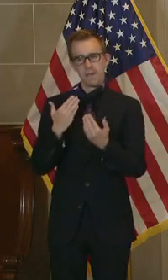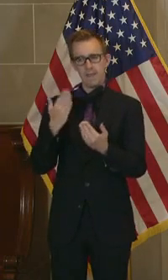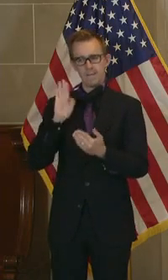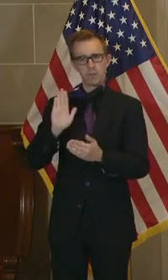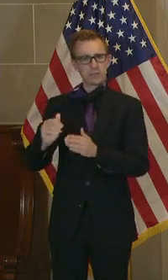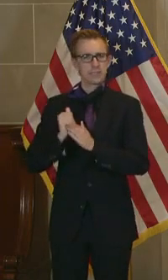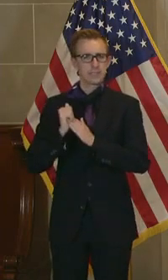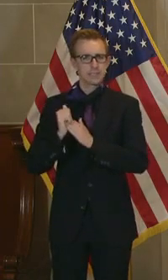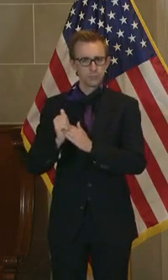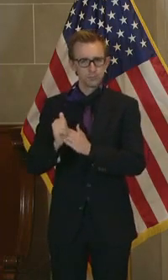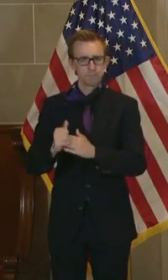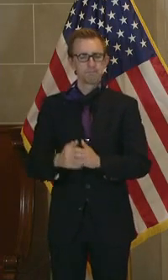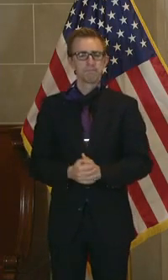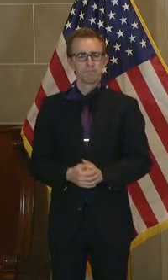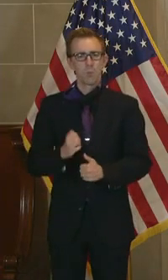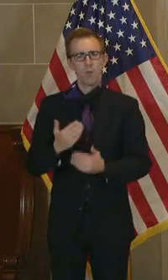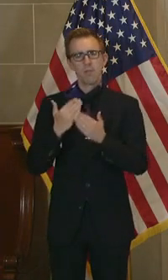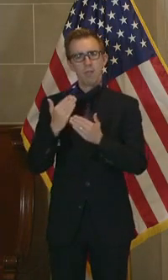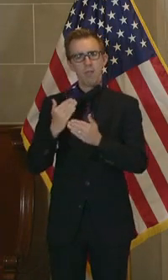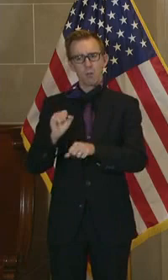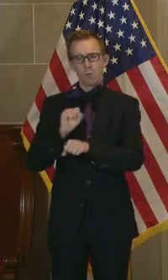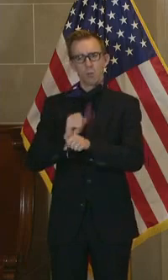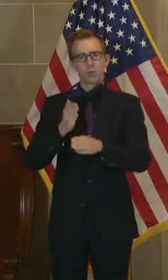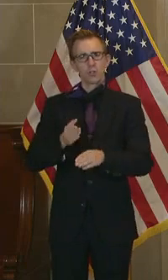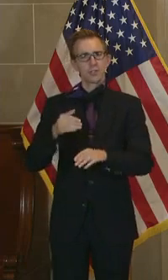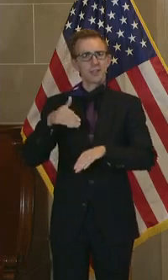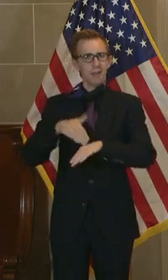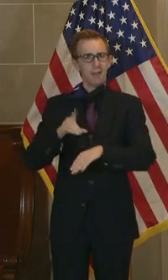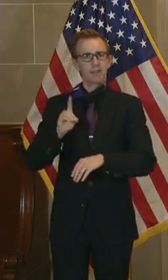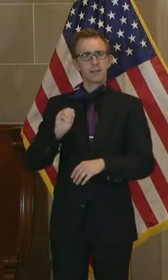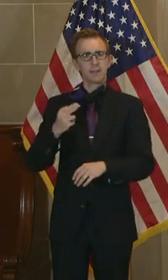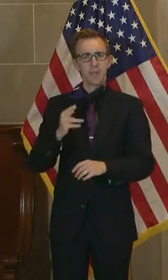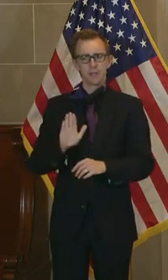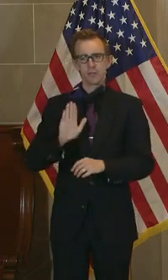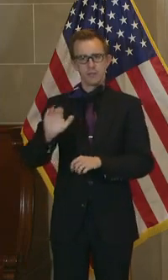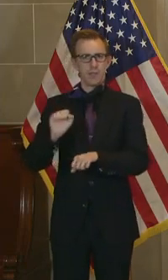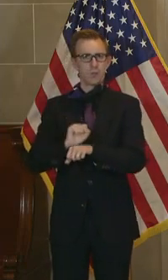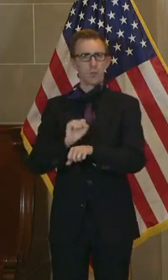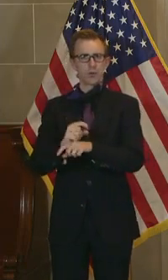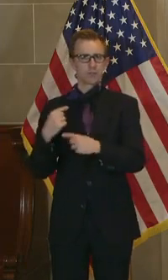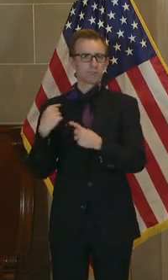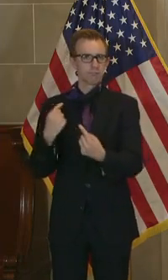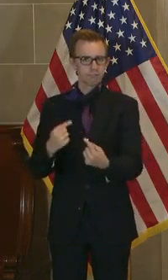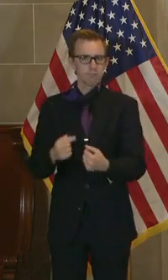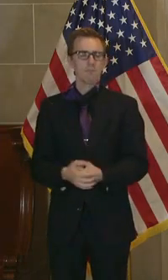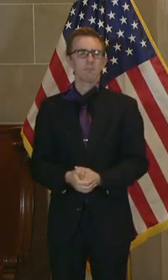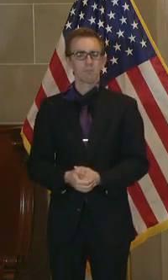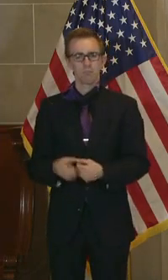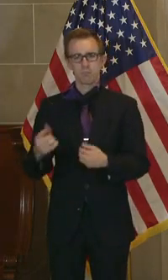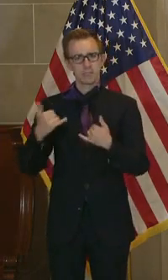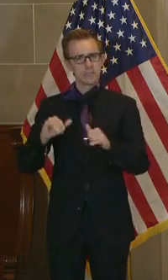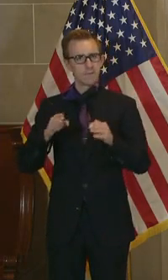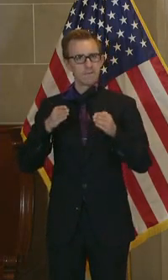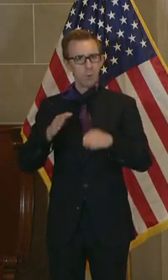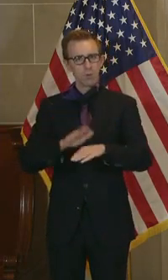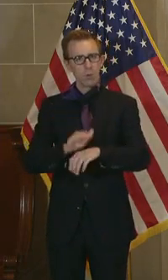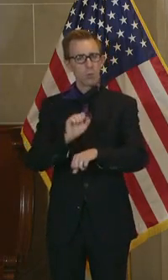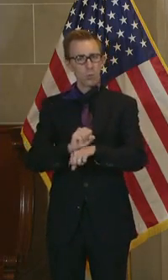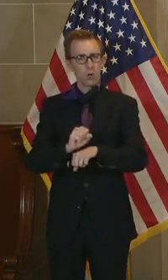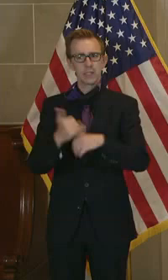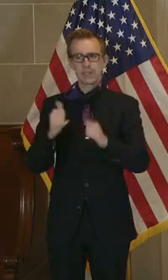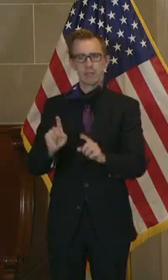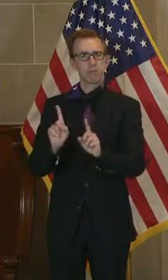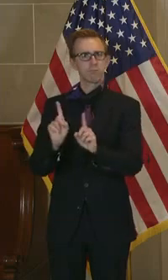his leadership. I want to thank the employees at the mental health for what they've done during this time, to stay focused on their jobs, to go to